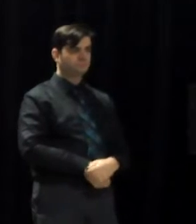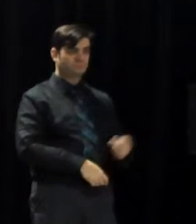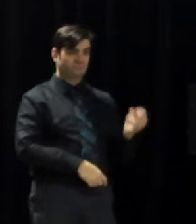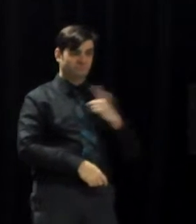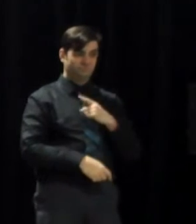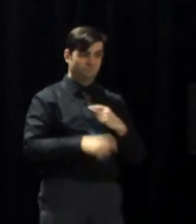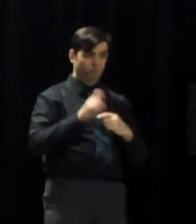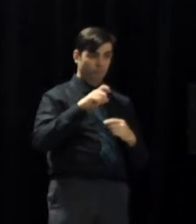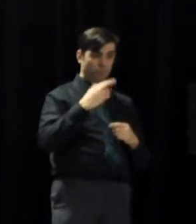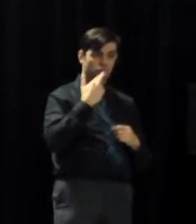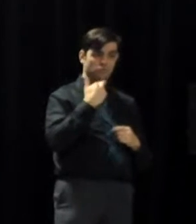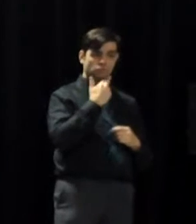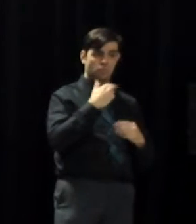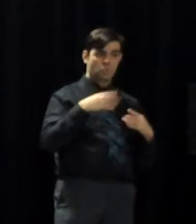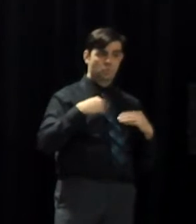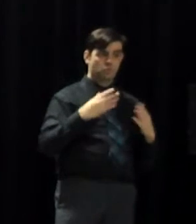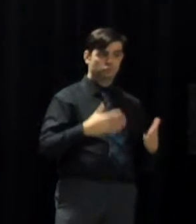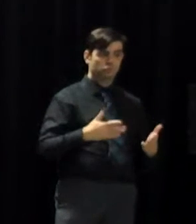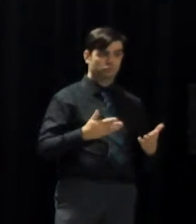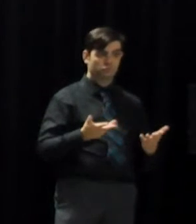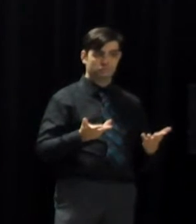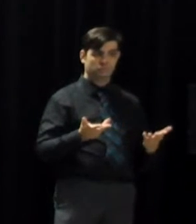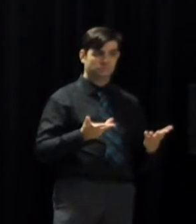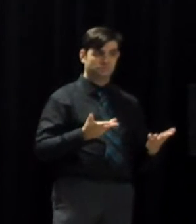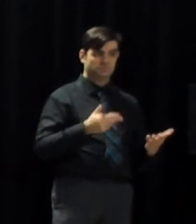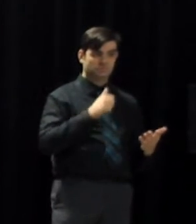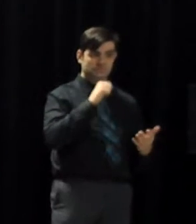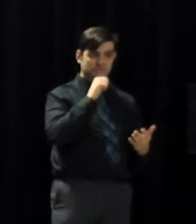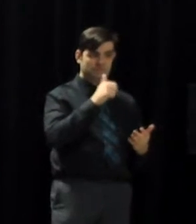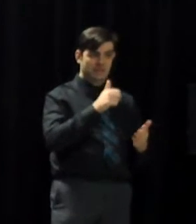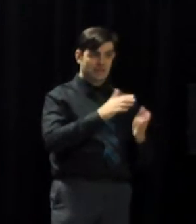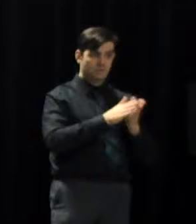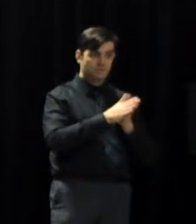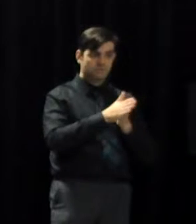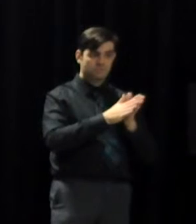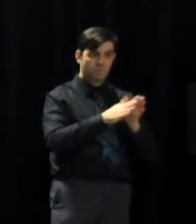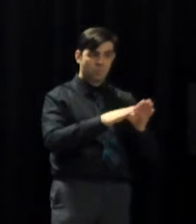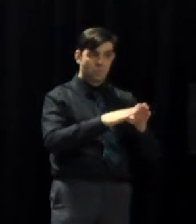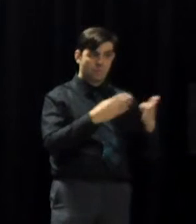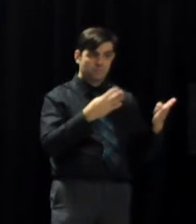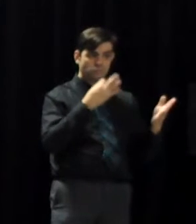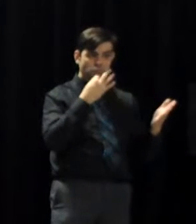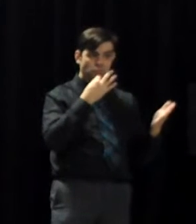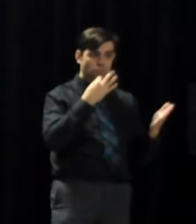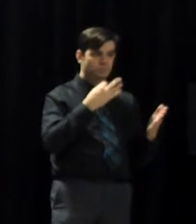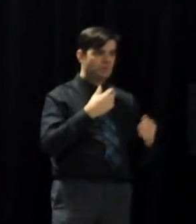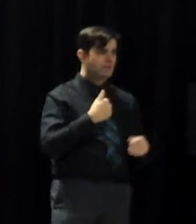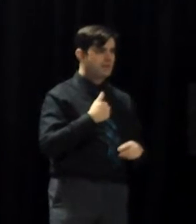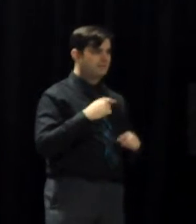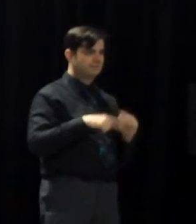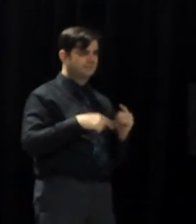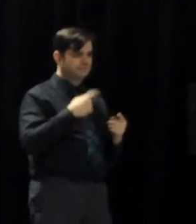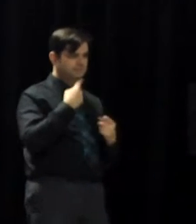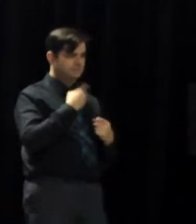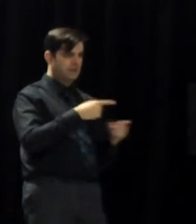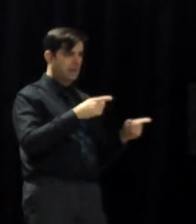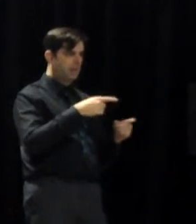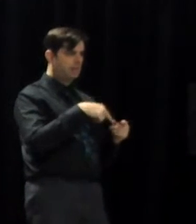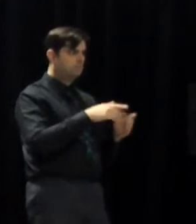to January? I can't tell somebody not to be eager to try to make a living and do and perform your What's craft. but